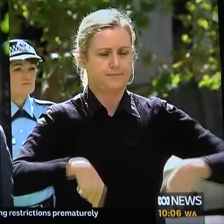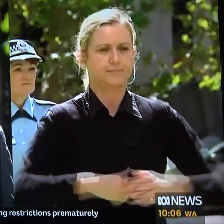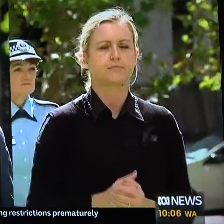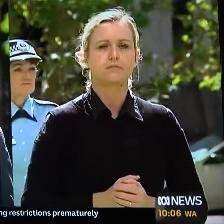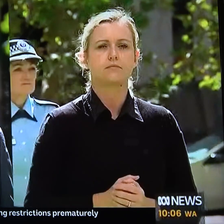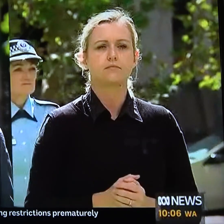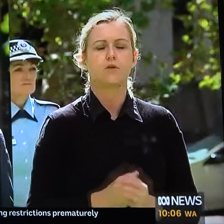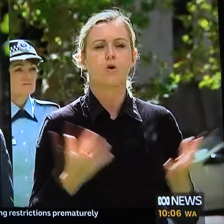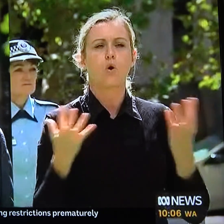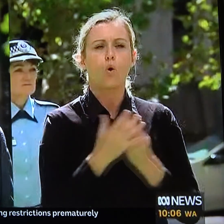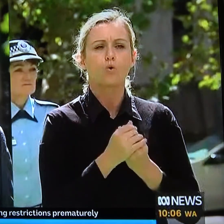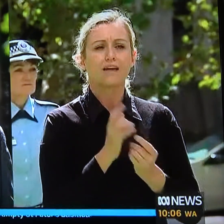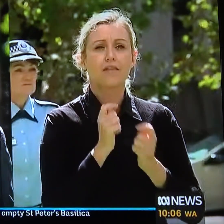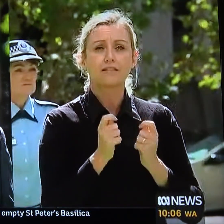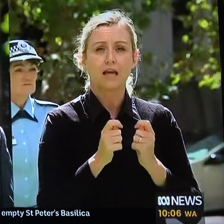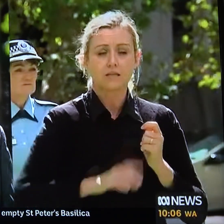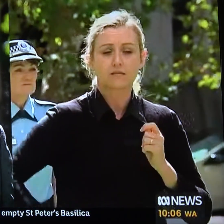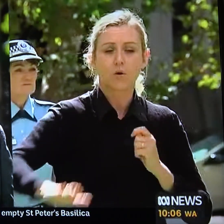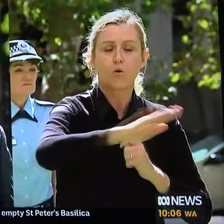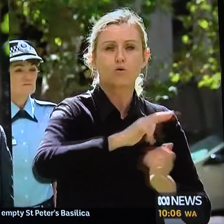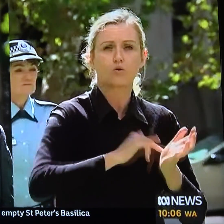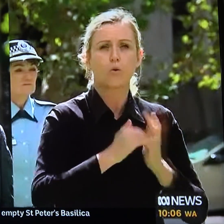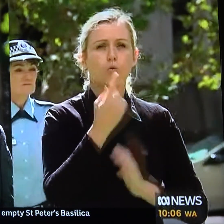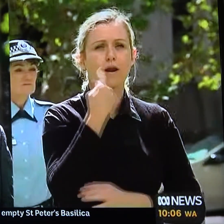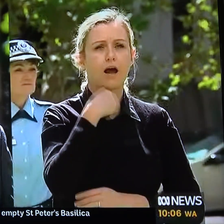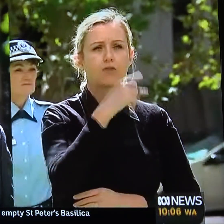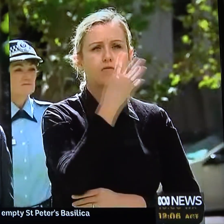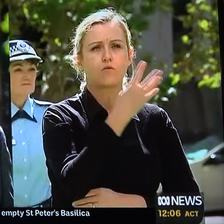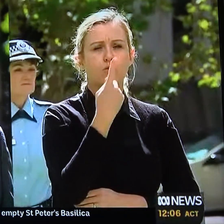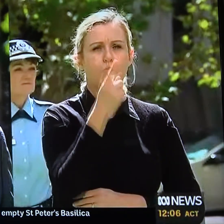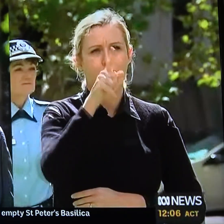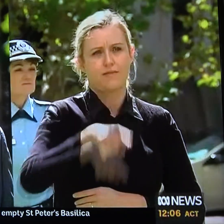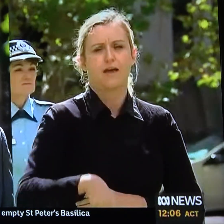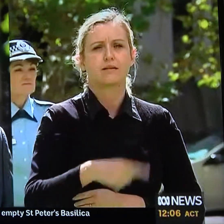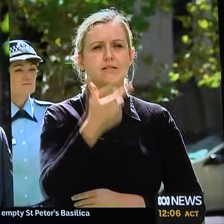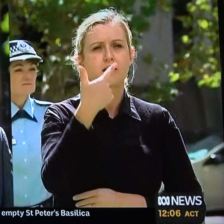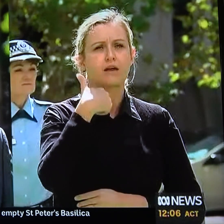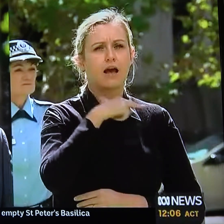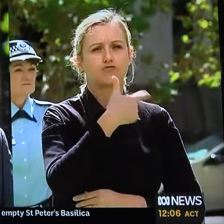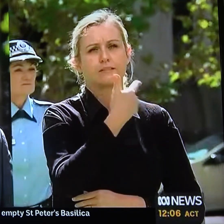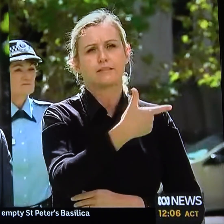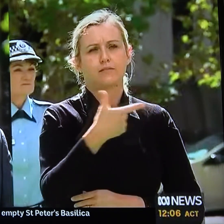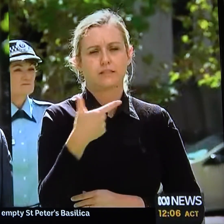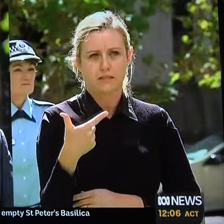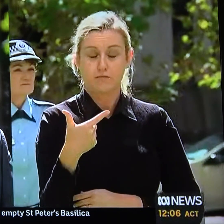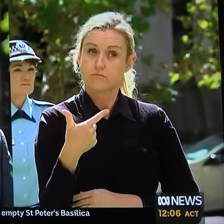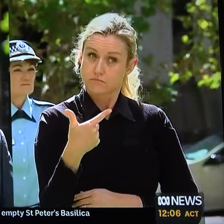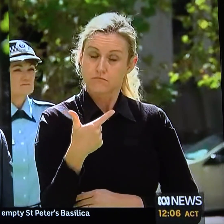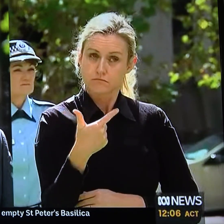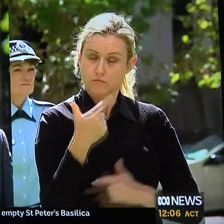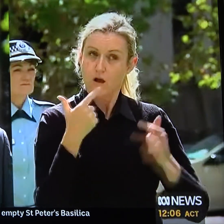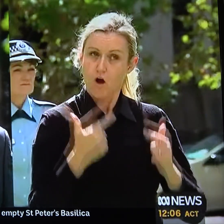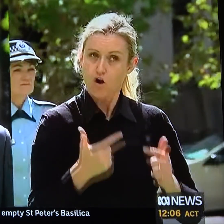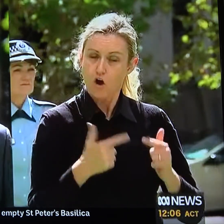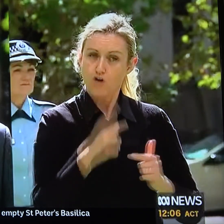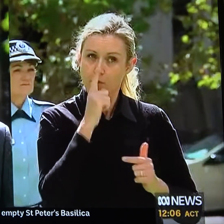141,777. So it's an extraordinary number of people who've been tested, and New South Wales leads every other state and territory by a long shot when it comes to the number of people